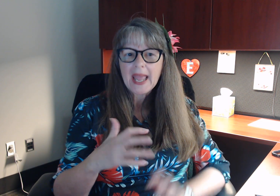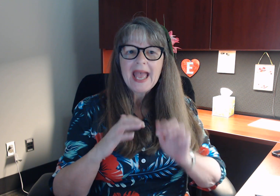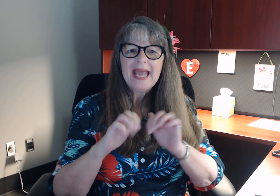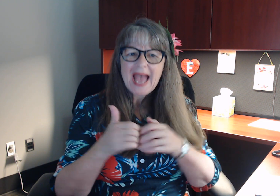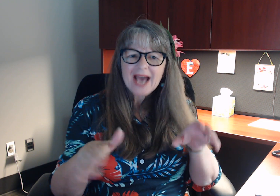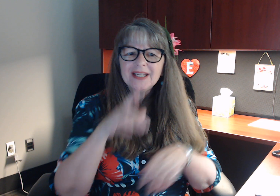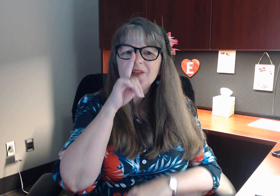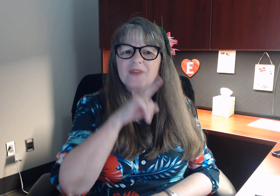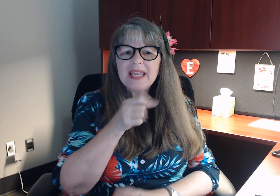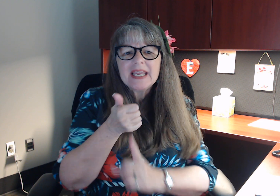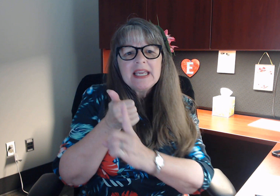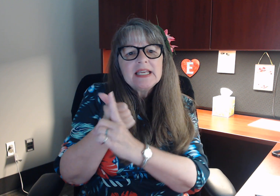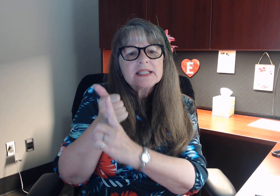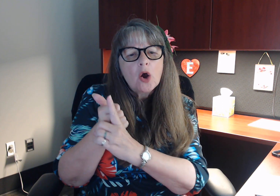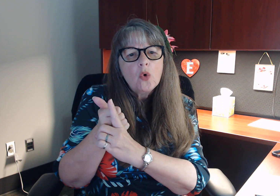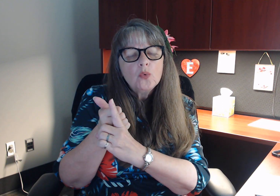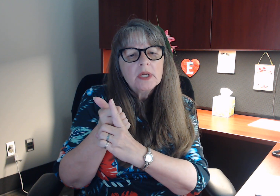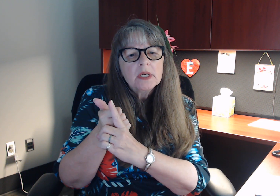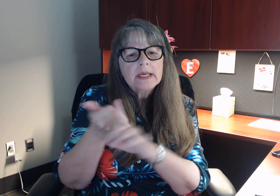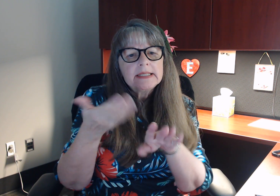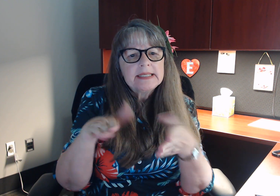And how did he fake his own death?